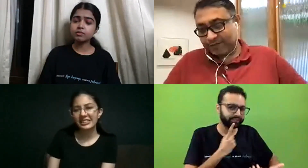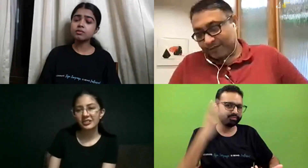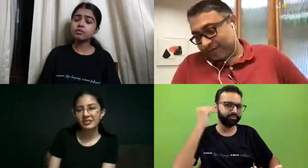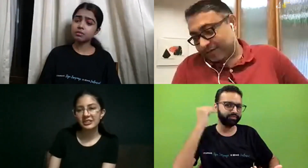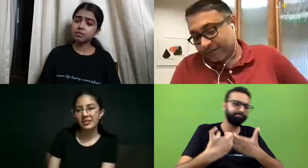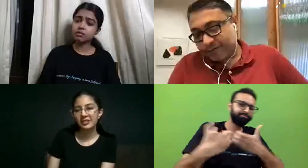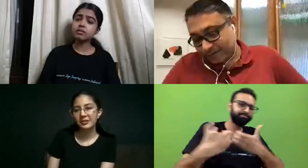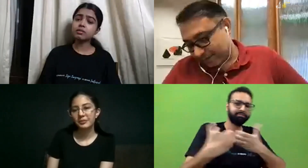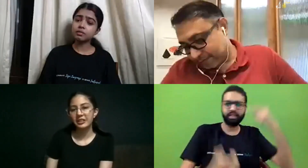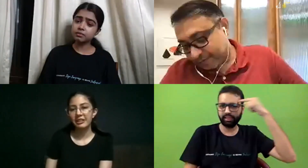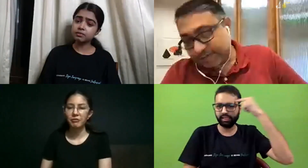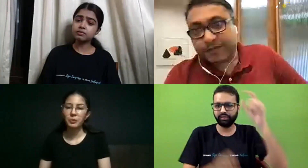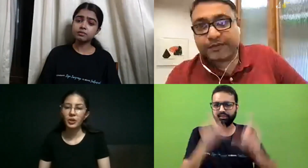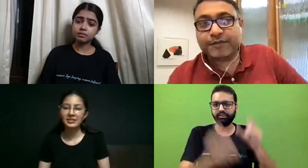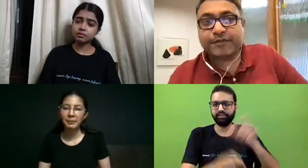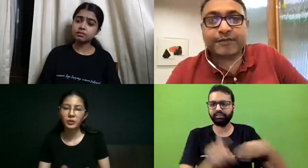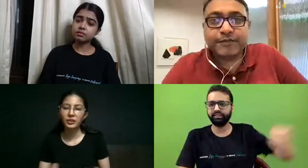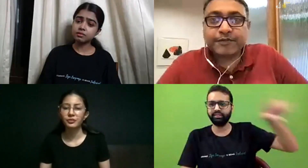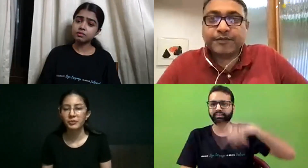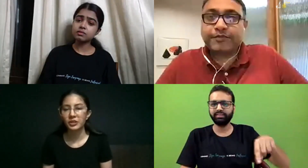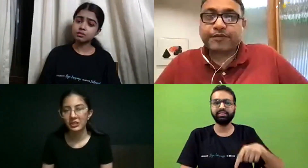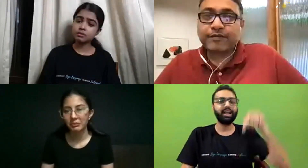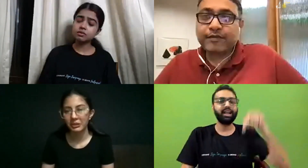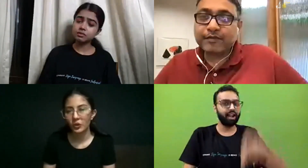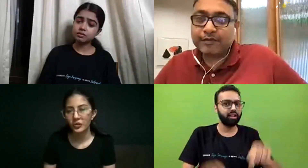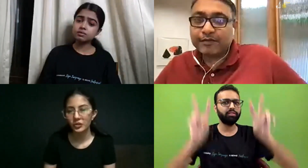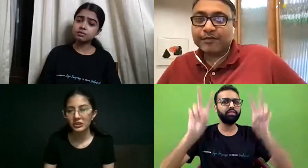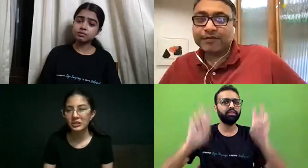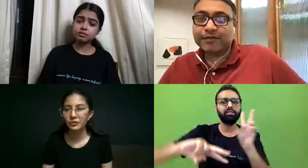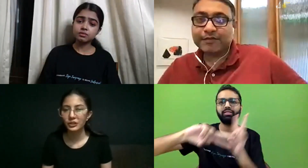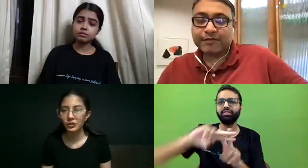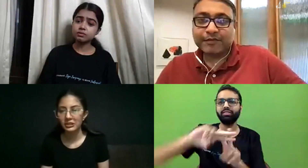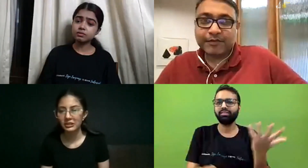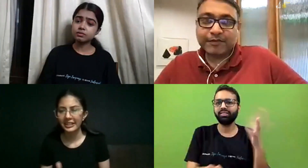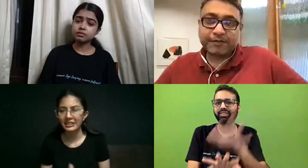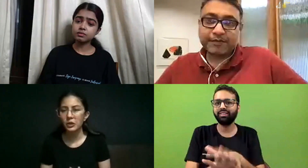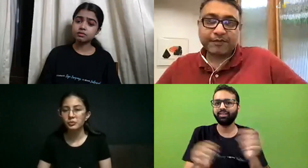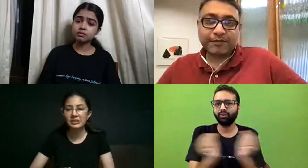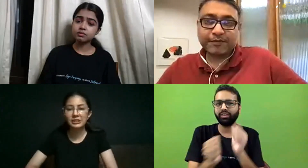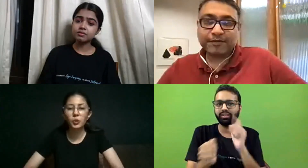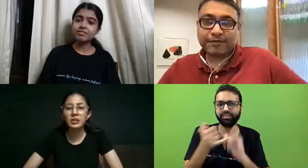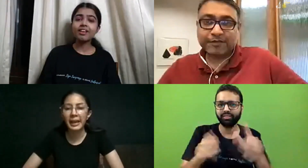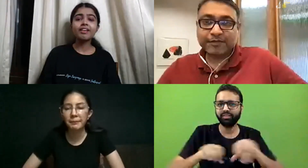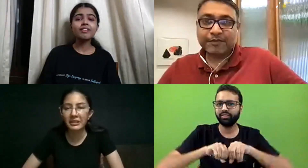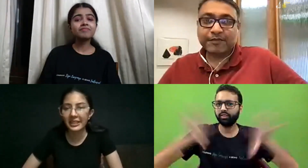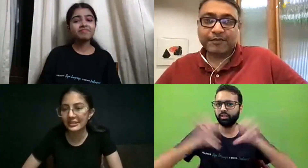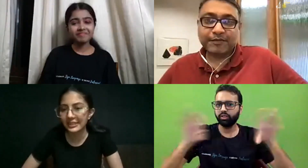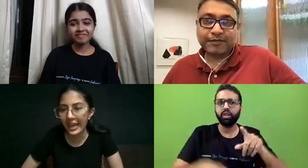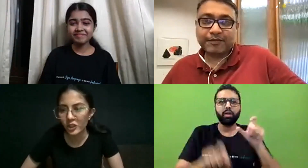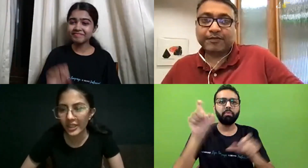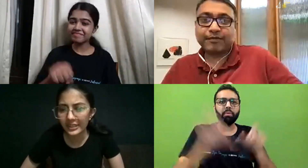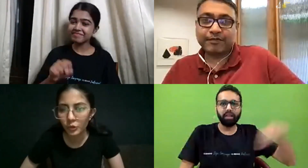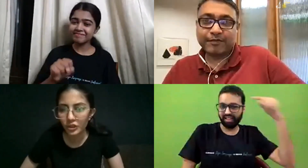that deaf people are separate from the hearing people, or they're different. Or right now, this whole campaign, that is